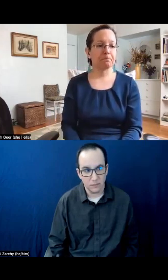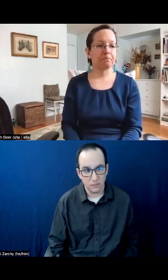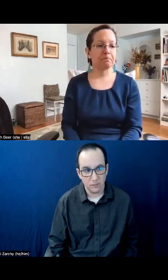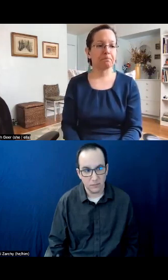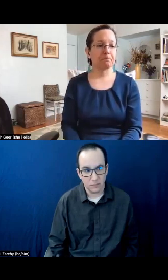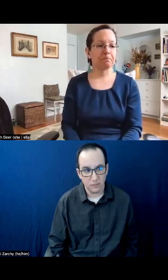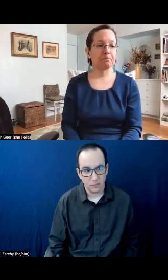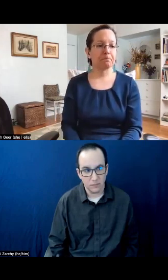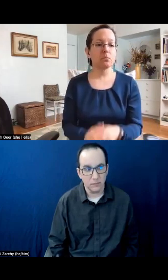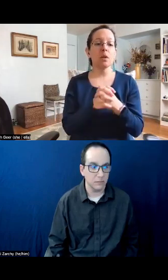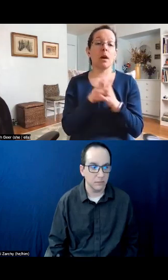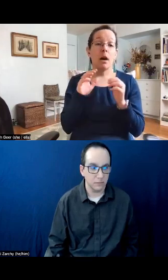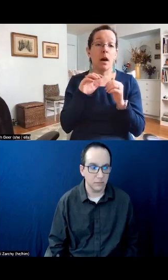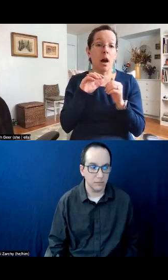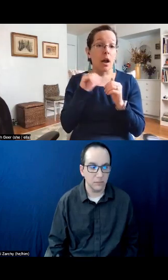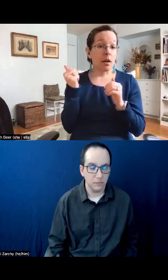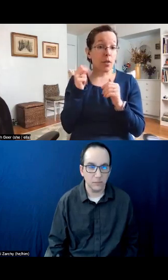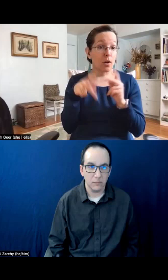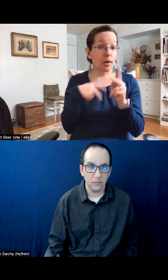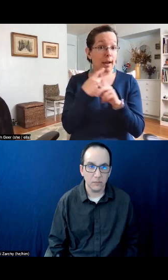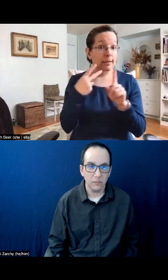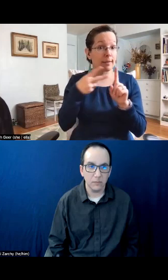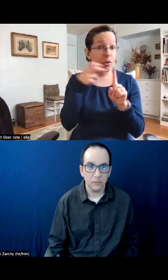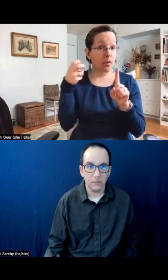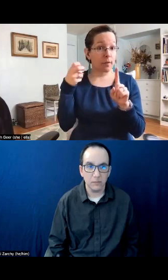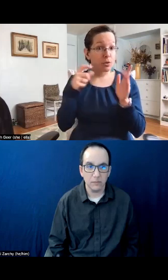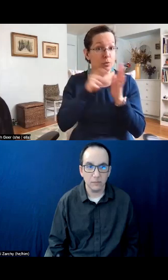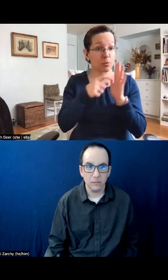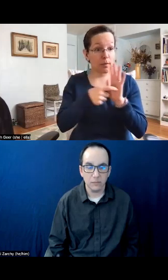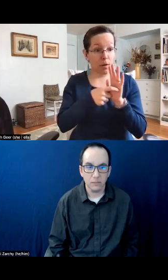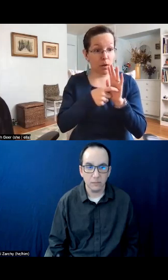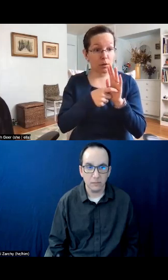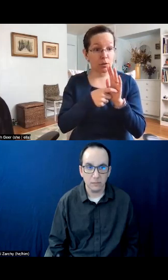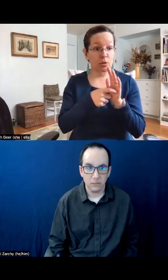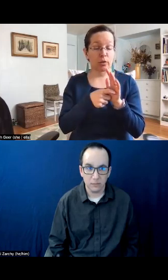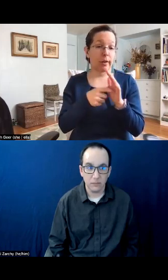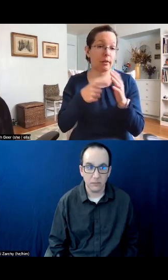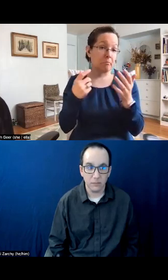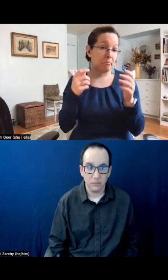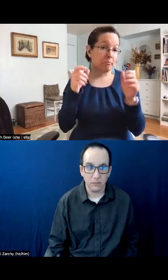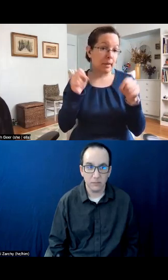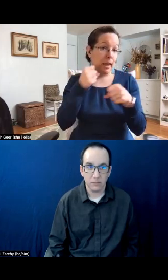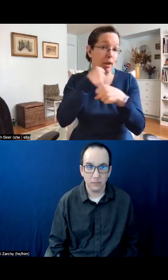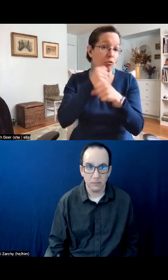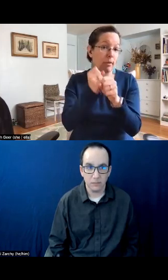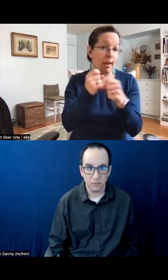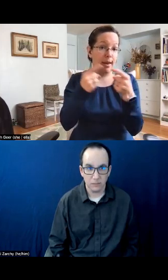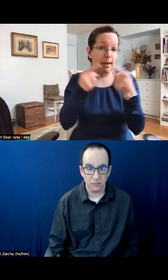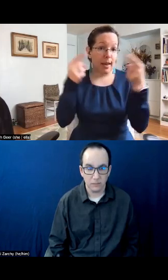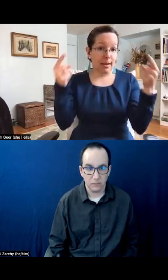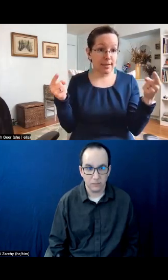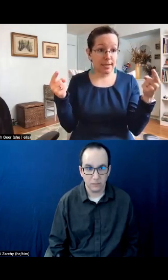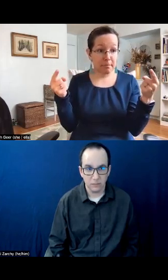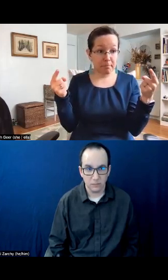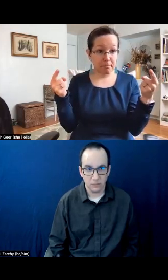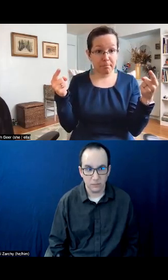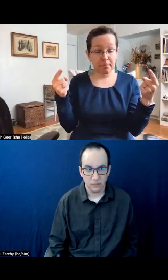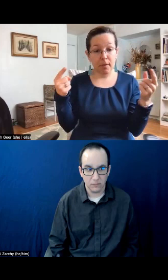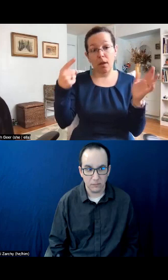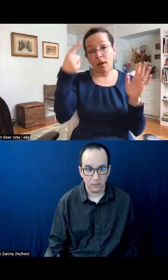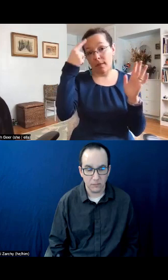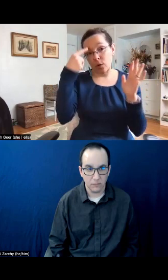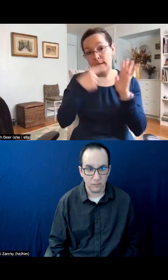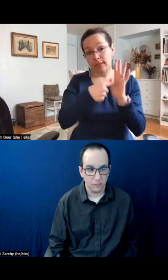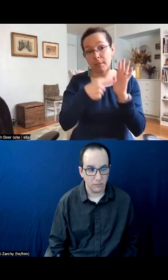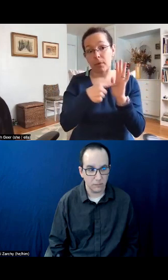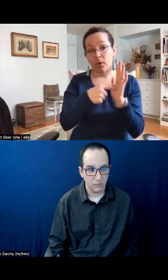would be another term that we would refer to it, of what it is changing. Another type of derivational morpheme is